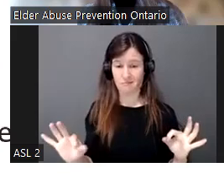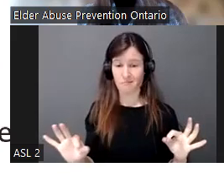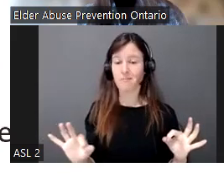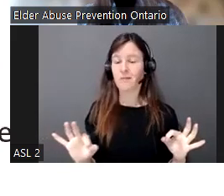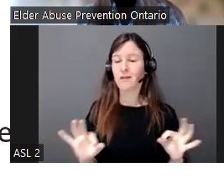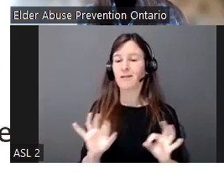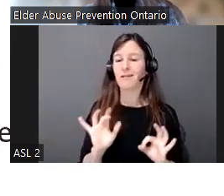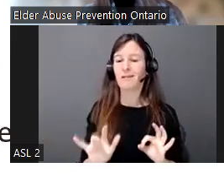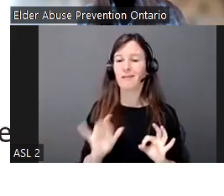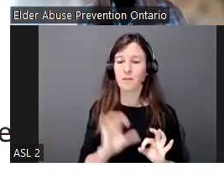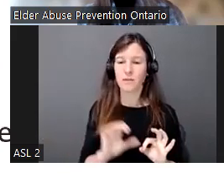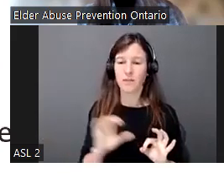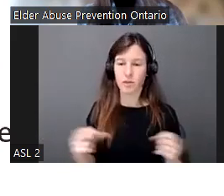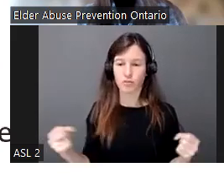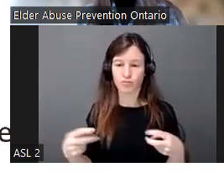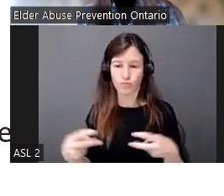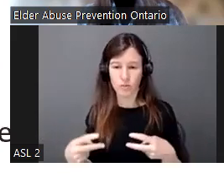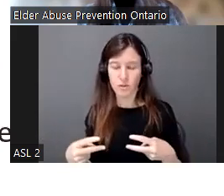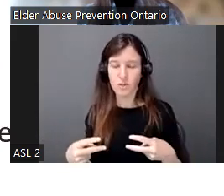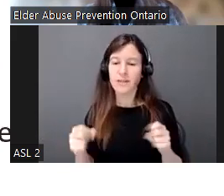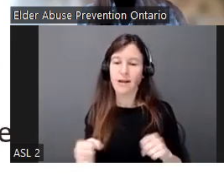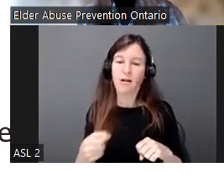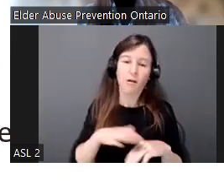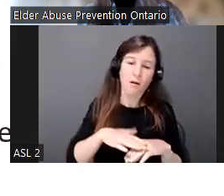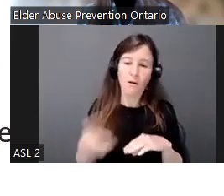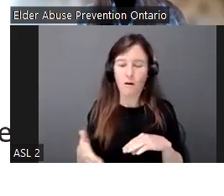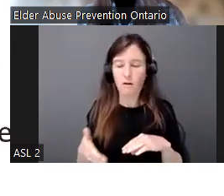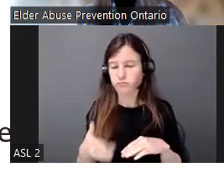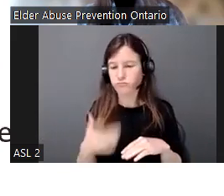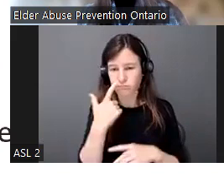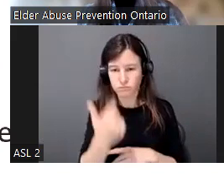well, or disable, depending on what your needs are.